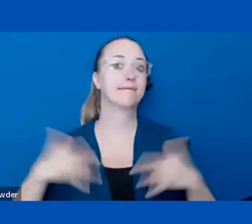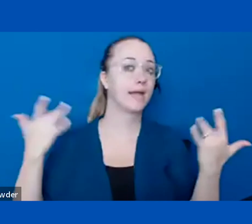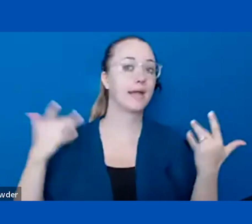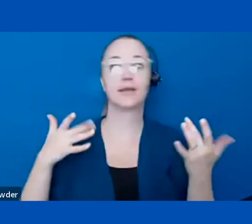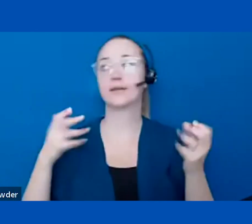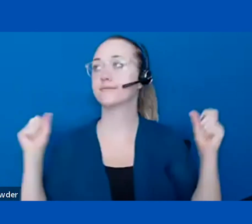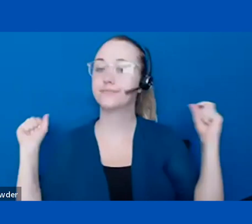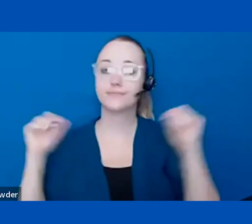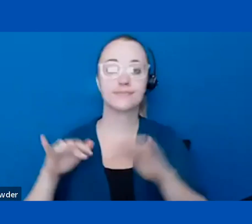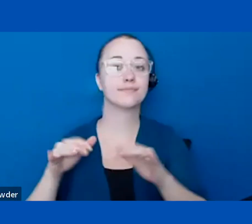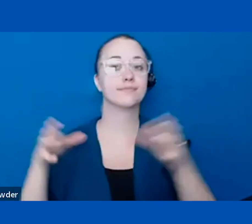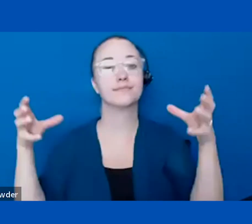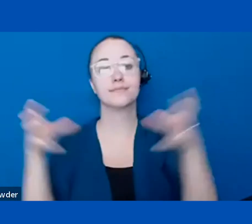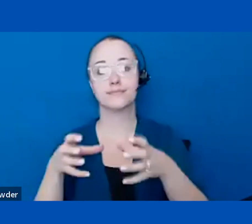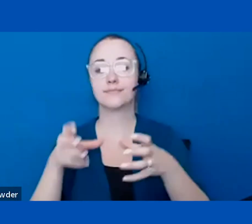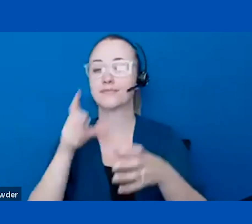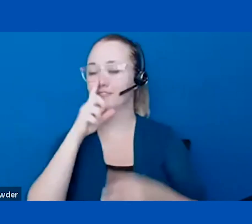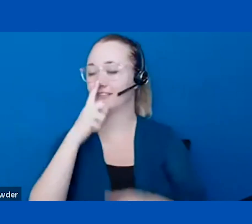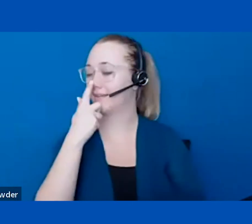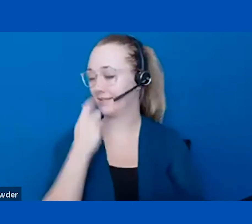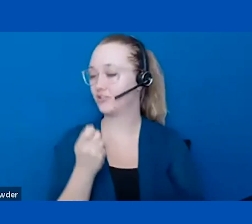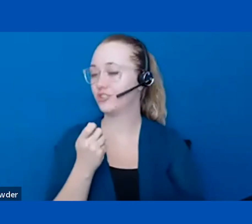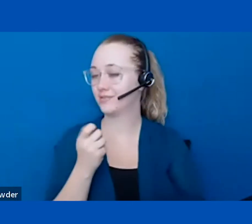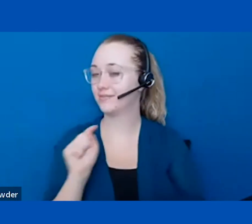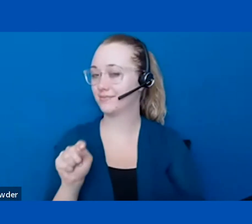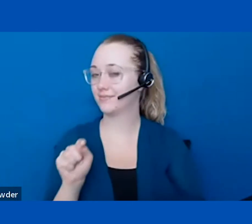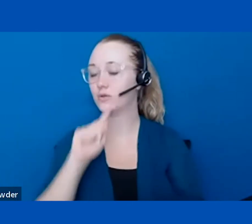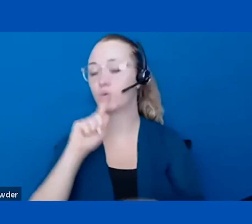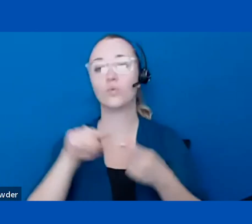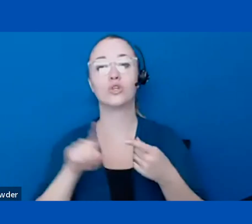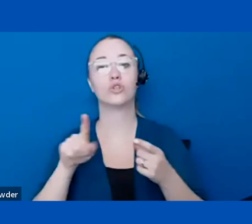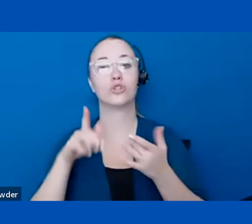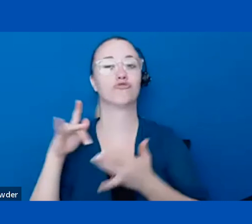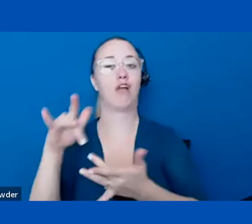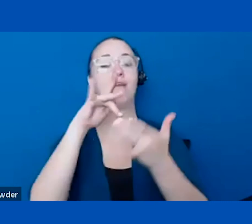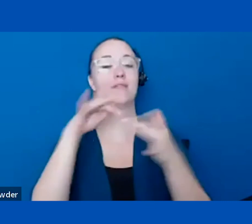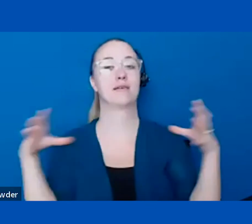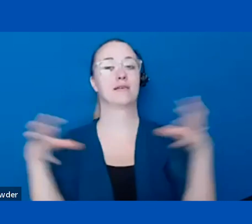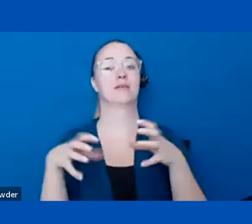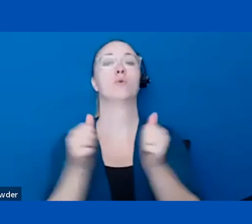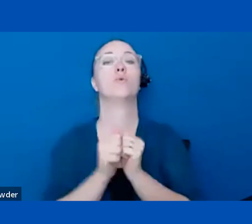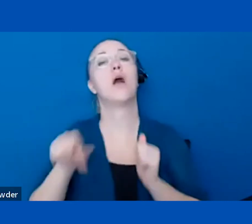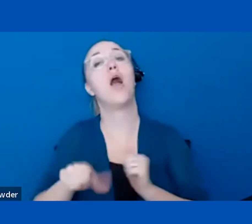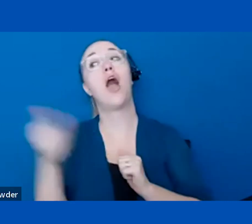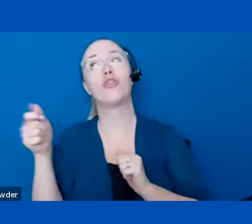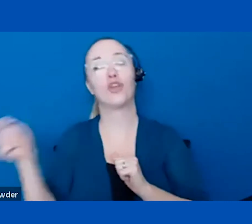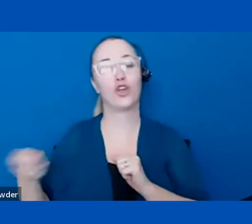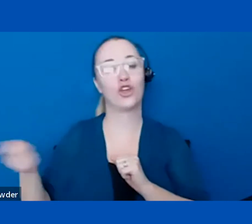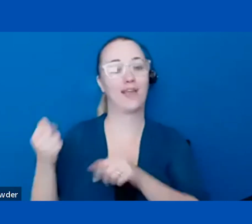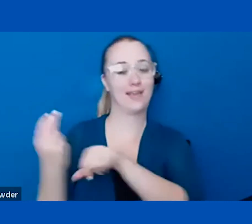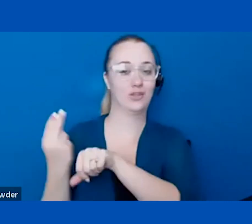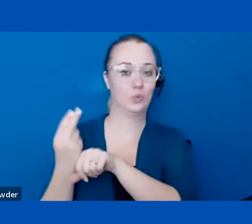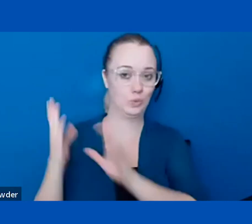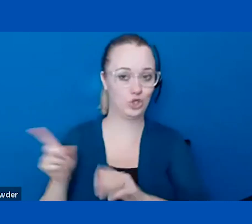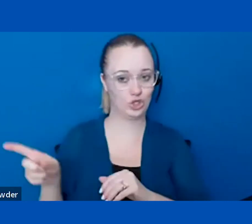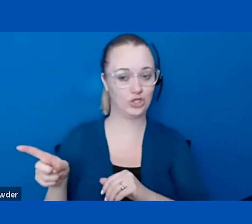something. It's a really interesting dynamic when you're traveling with a great group of cane users, because then you